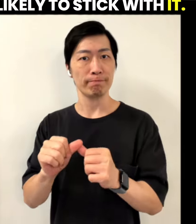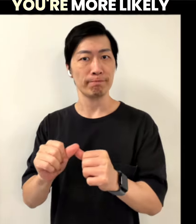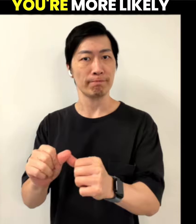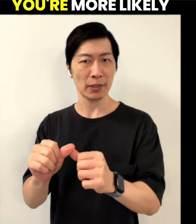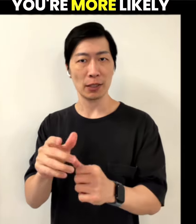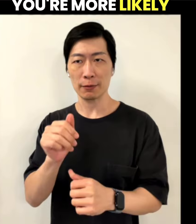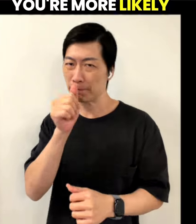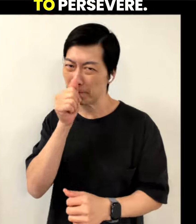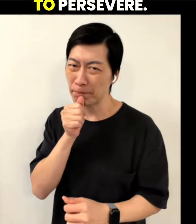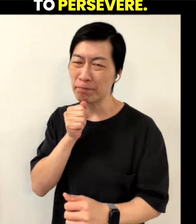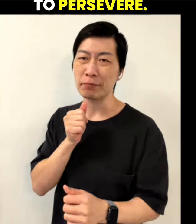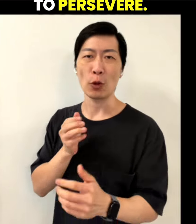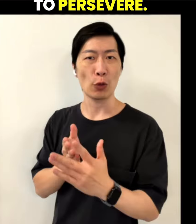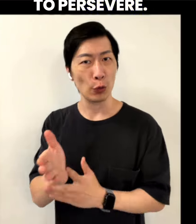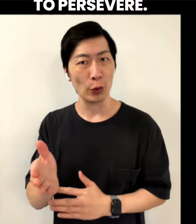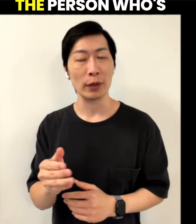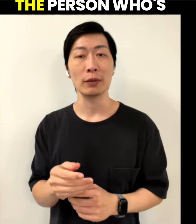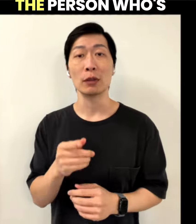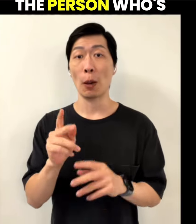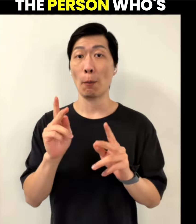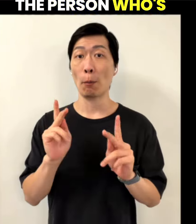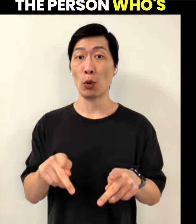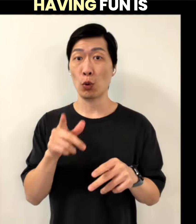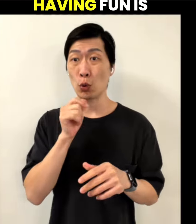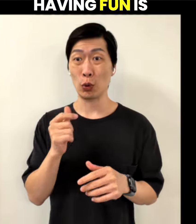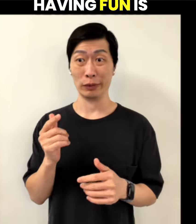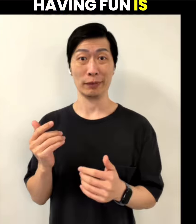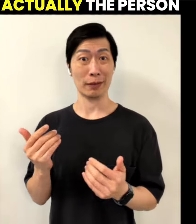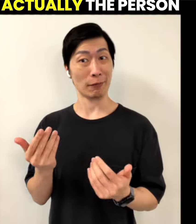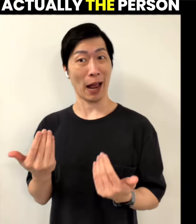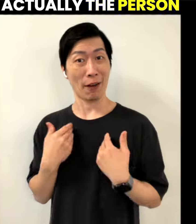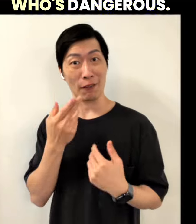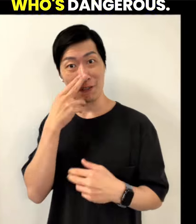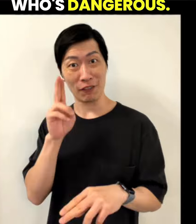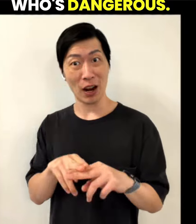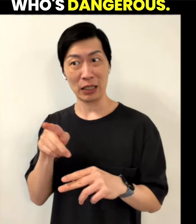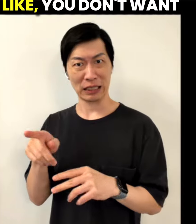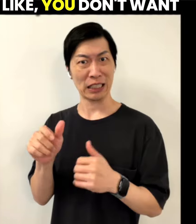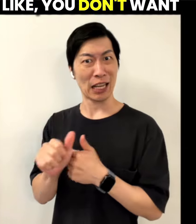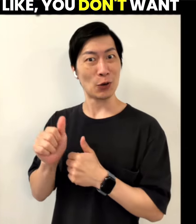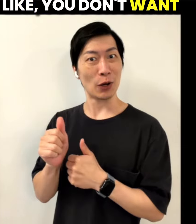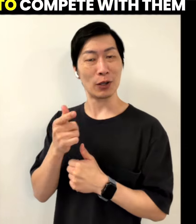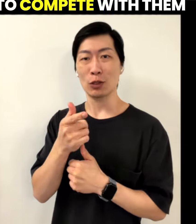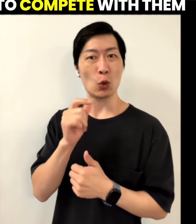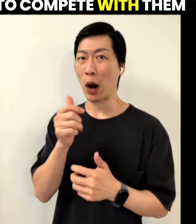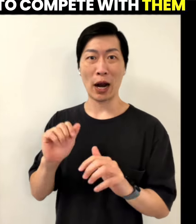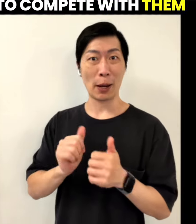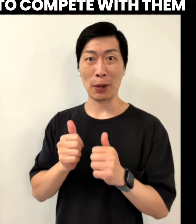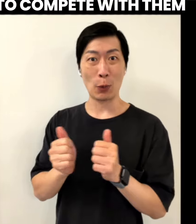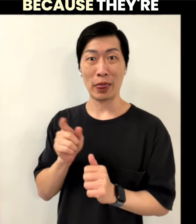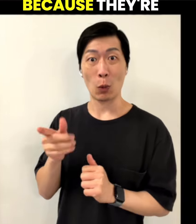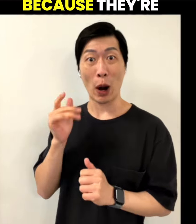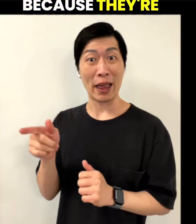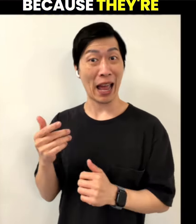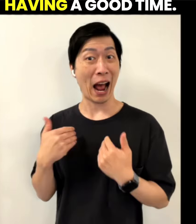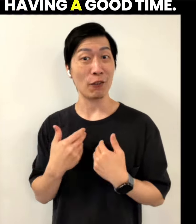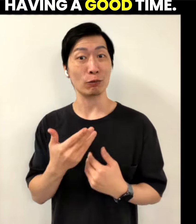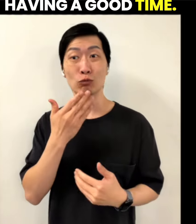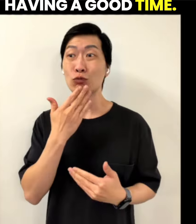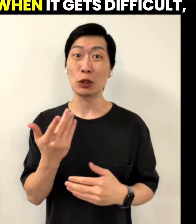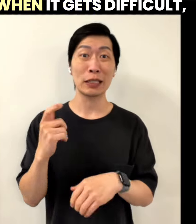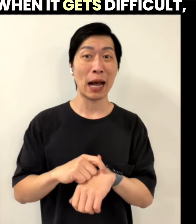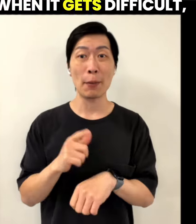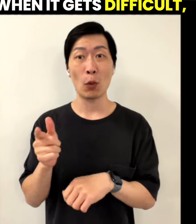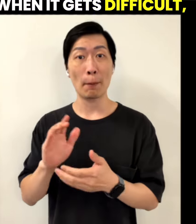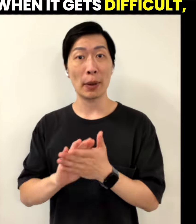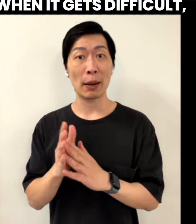with it. You're more likely to persevere. The person who's having fun is actually the person who's dangerous. Like, you don't want to compete with them because they're having a good